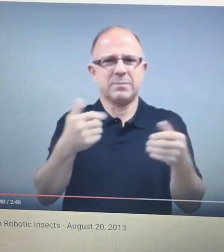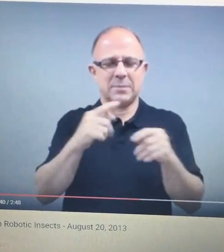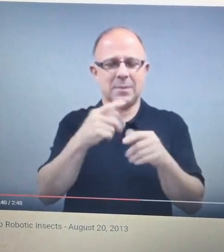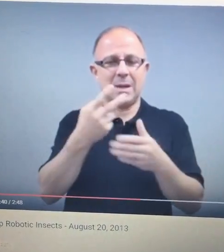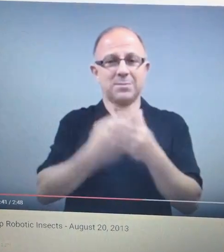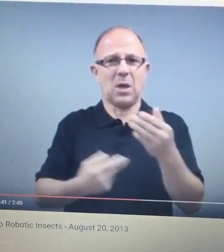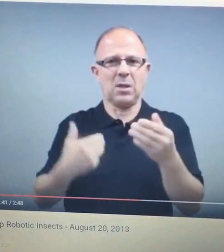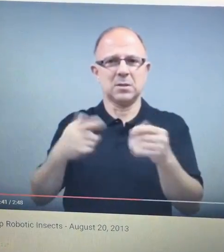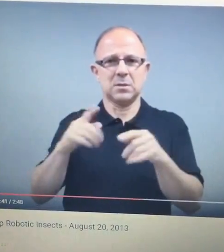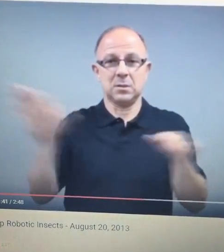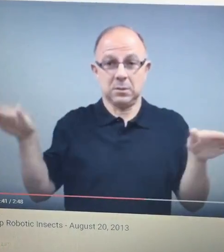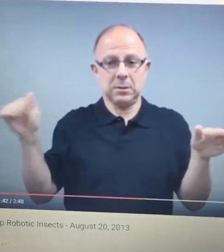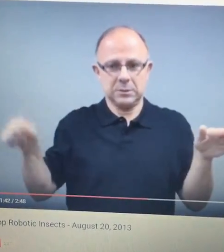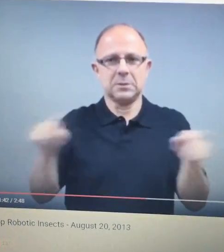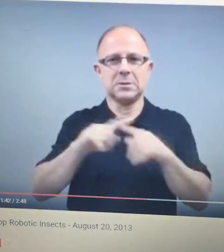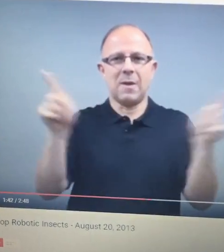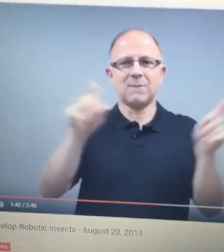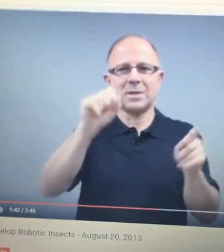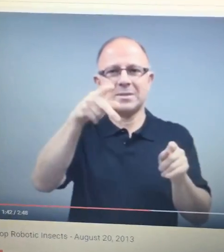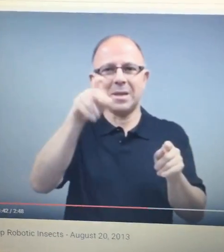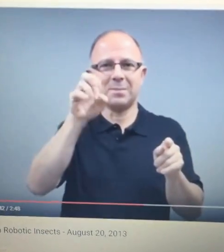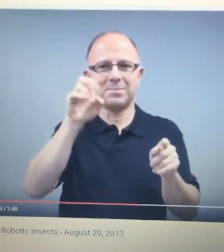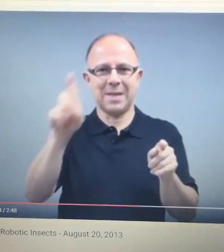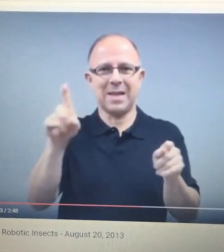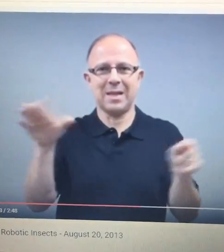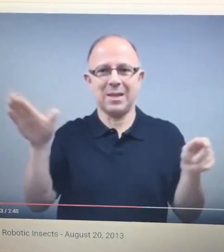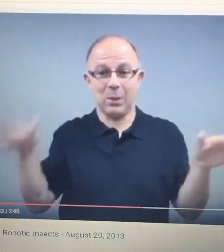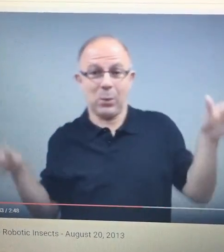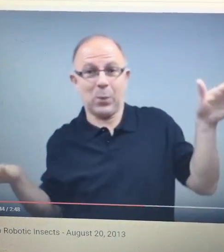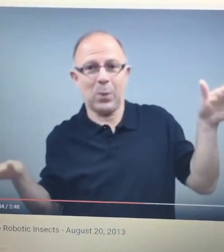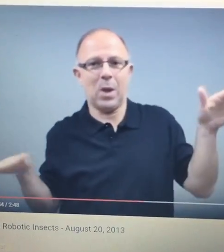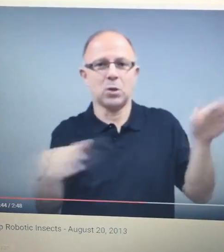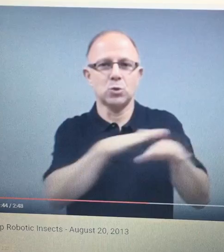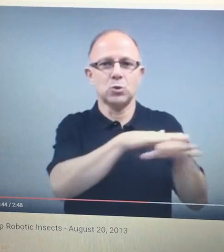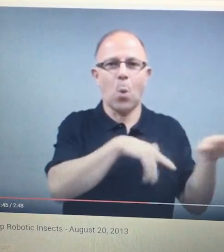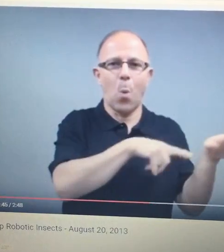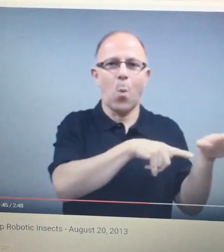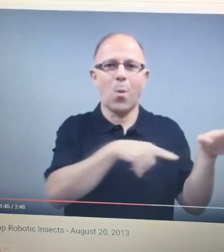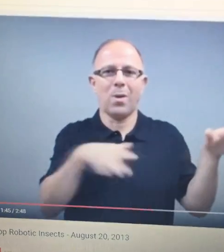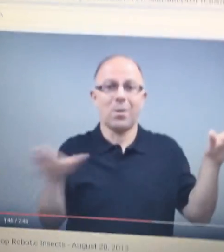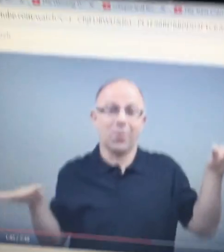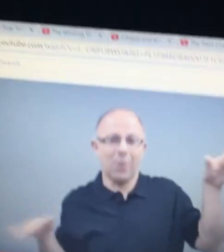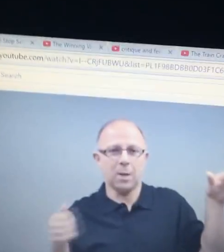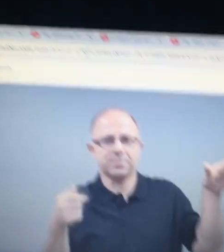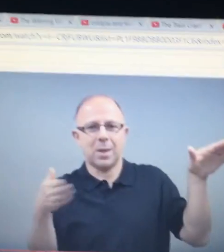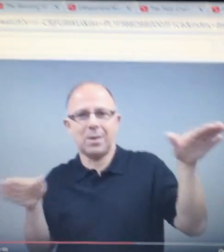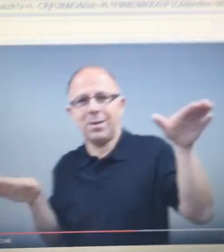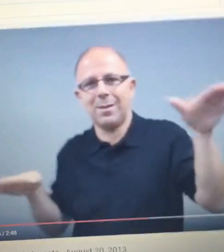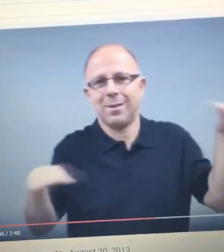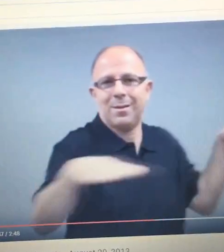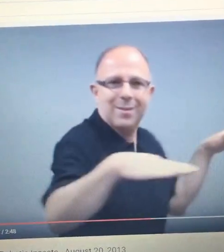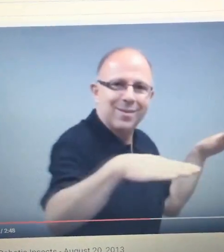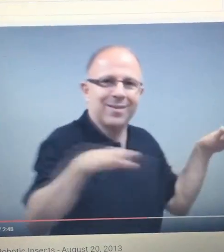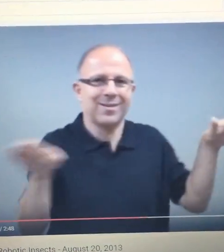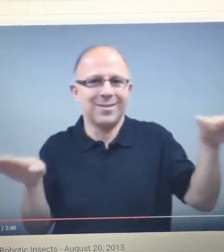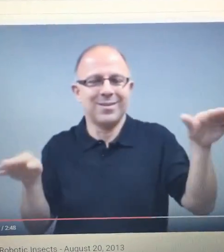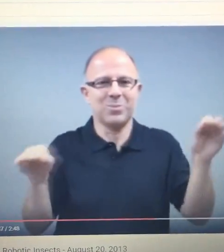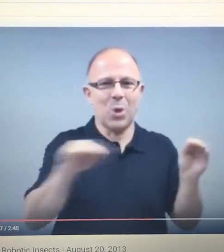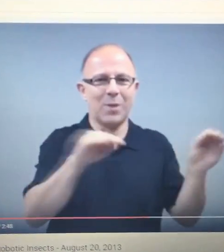And each wing operates separately, so that, for example, the speed on one wing is much faster than the